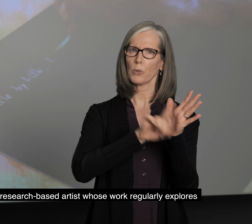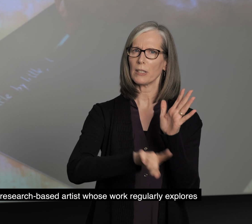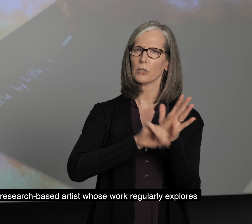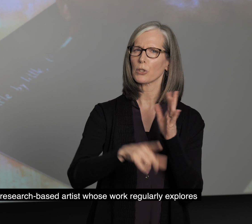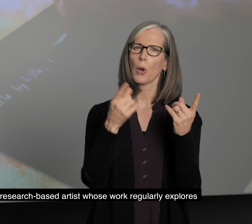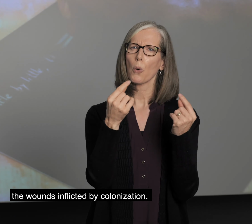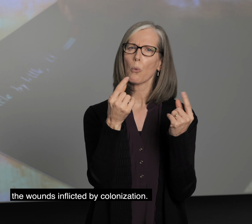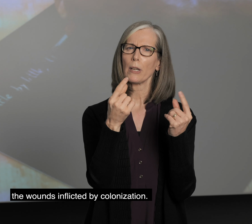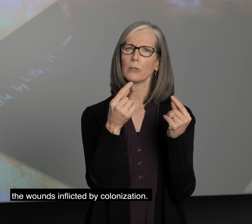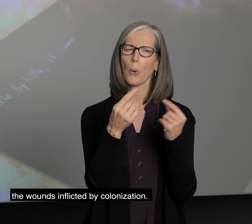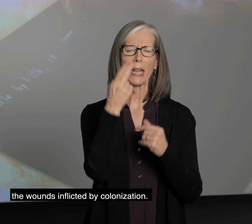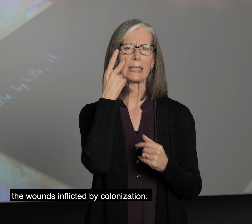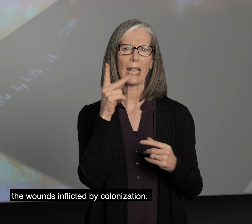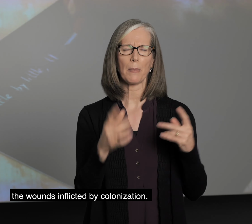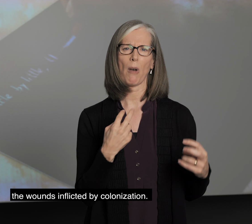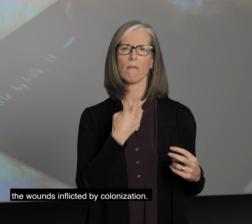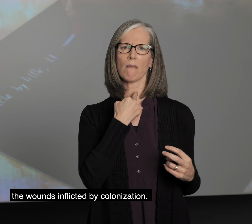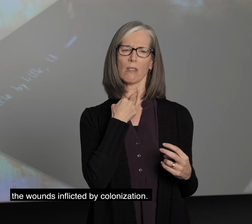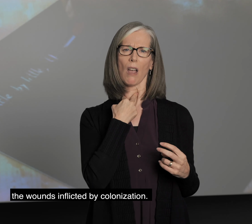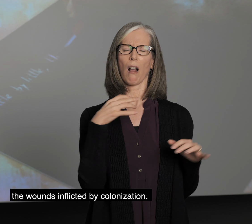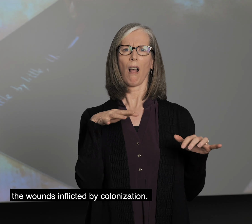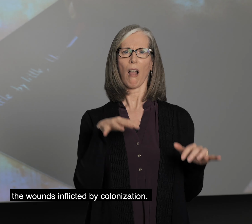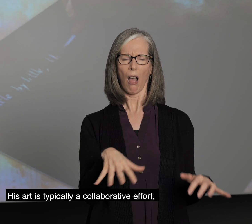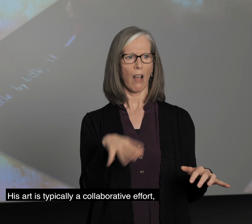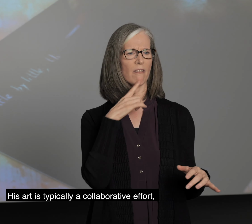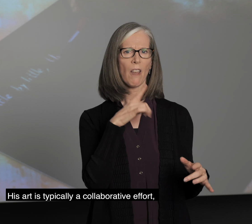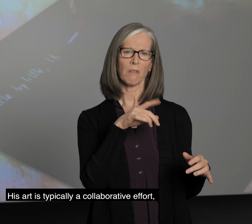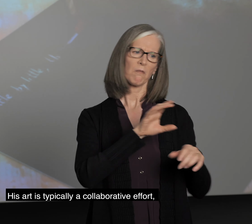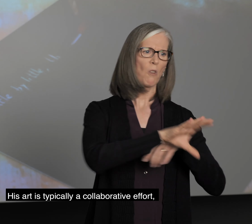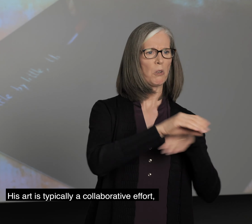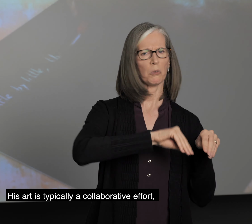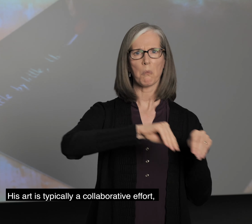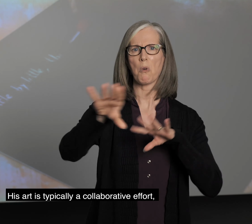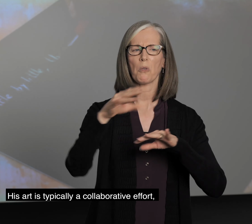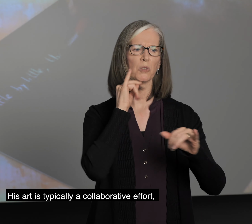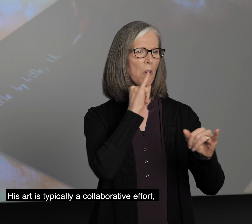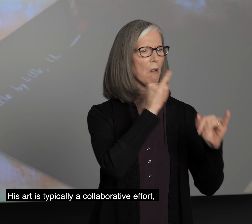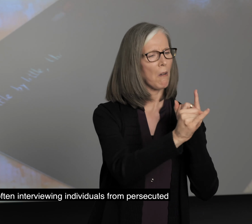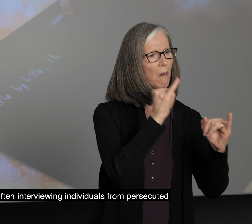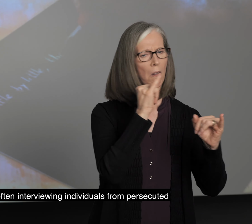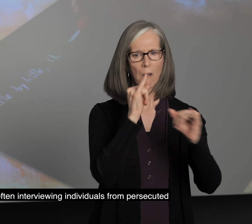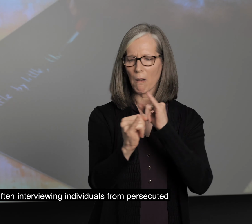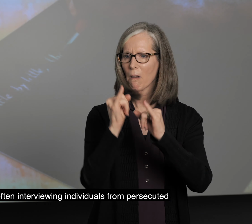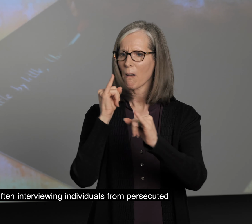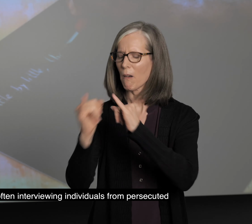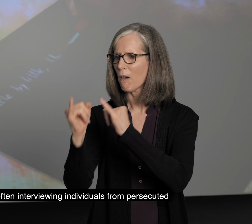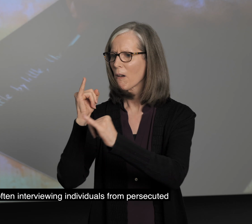explores the wounds inflicted by colonization. His art is typically a collaborative effort, often interviewing individuals